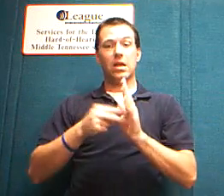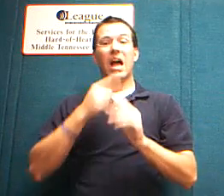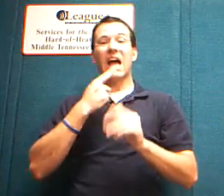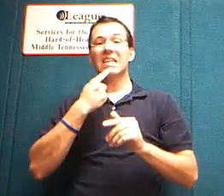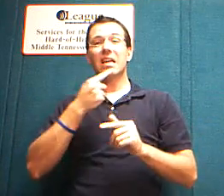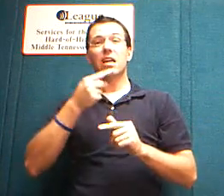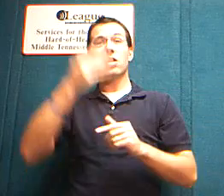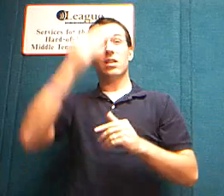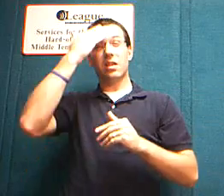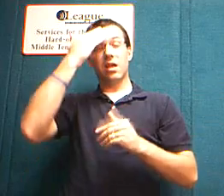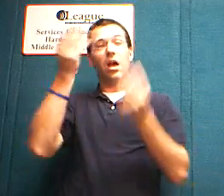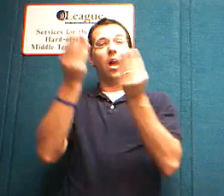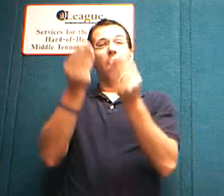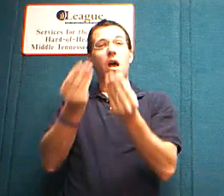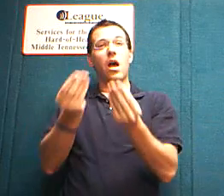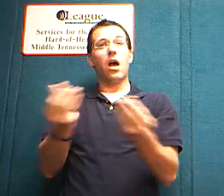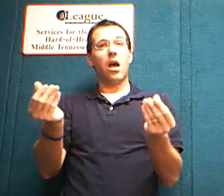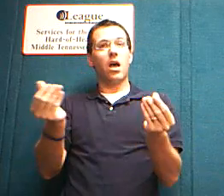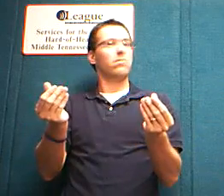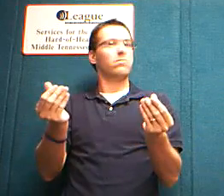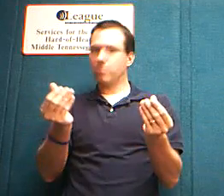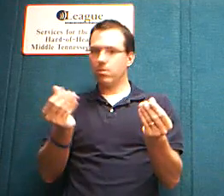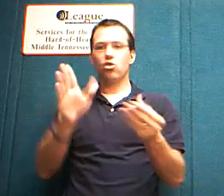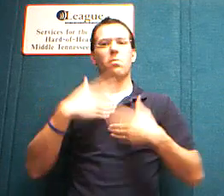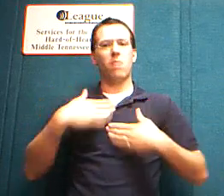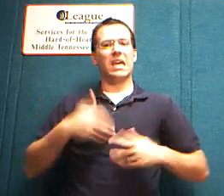be a natural loss of fever.